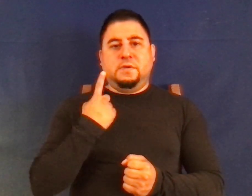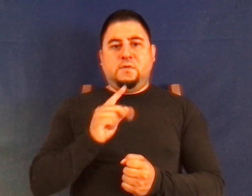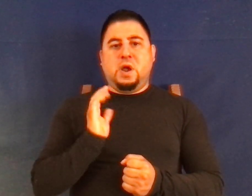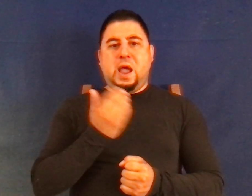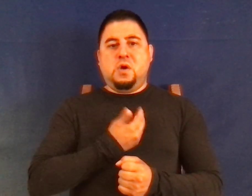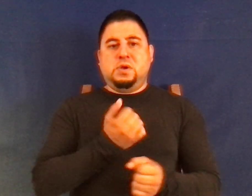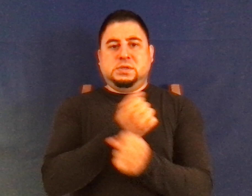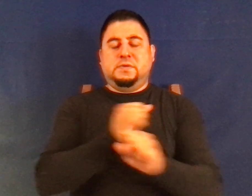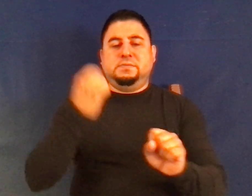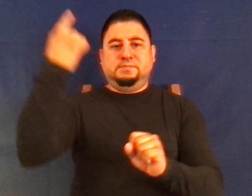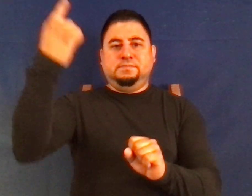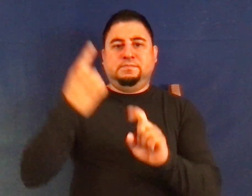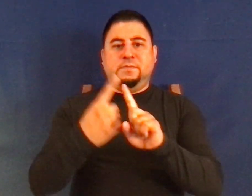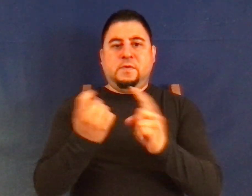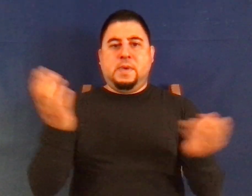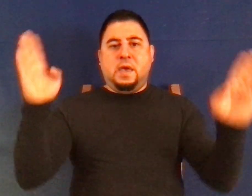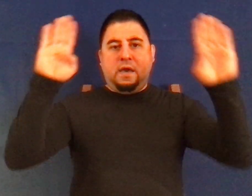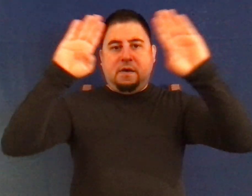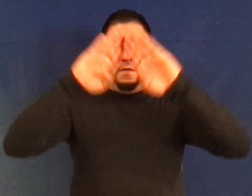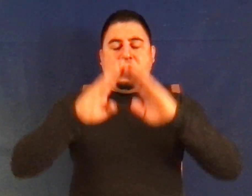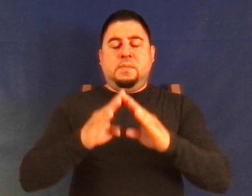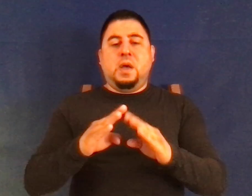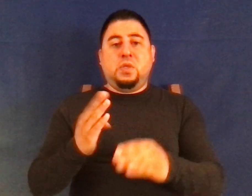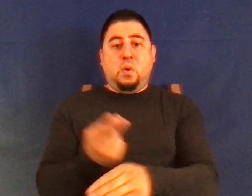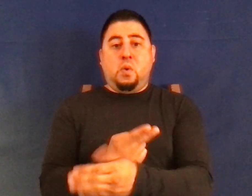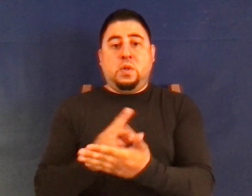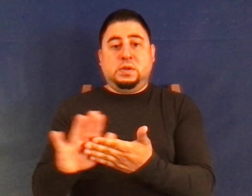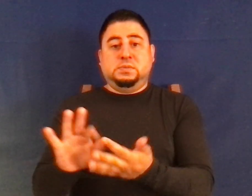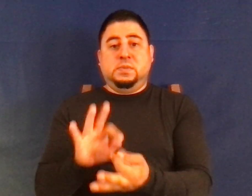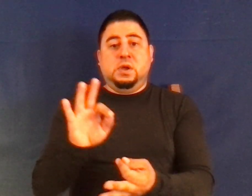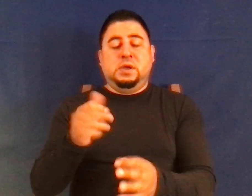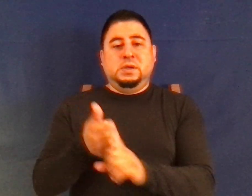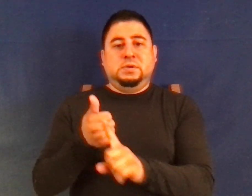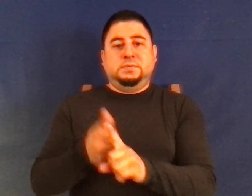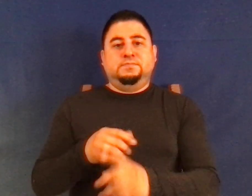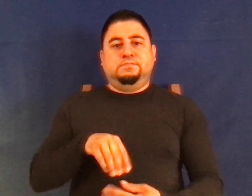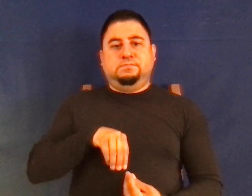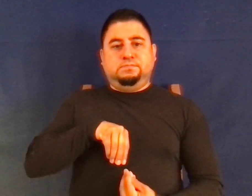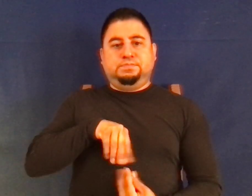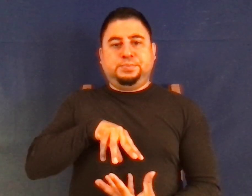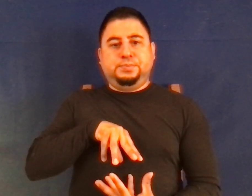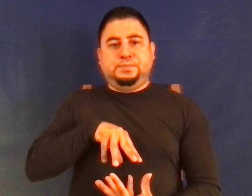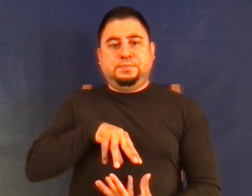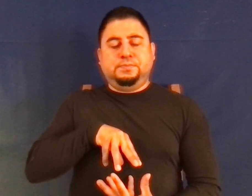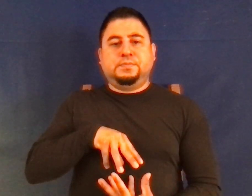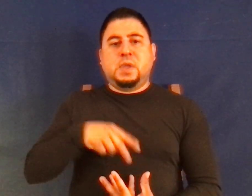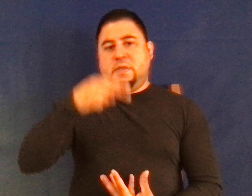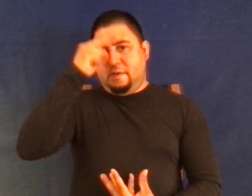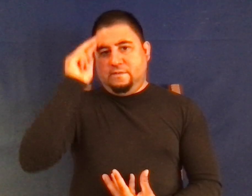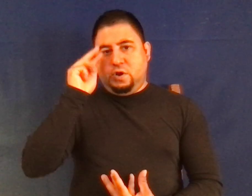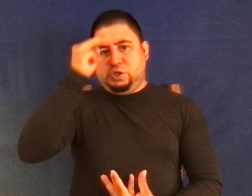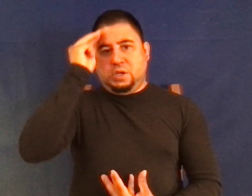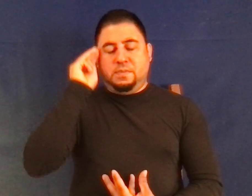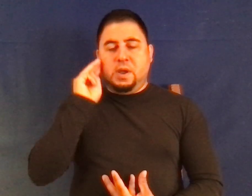he came down from heaven, and by the Holy Spirit was incarnate of the Virgin Mary and became